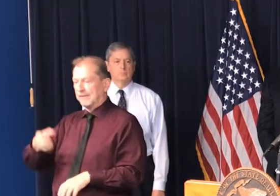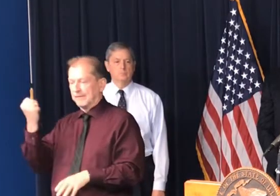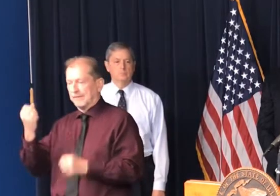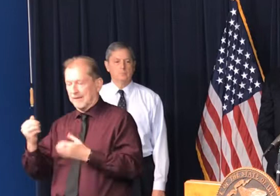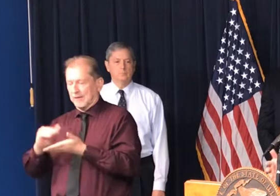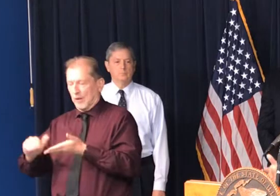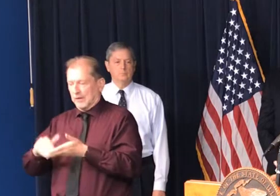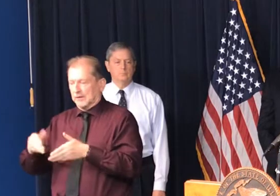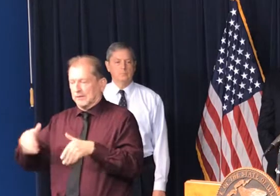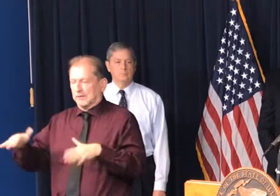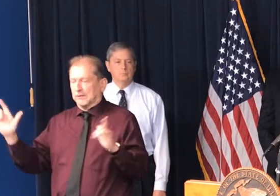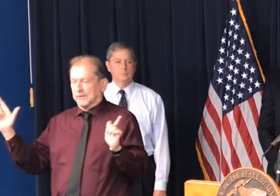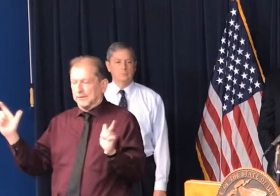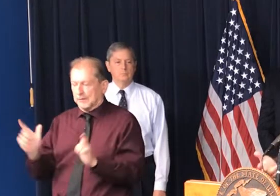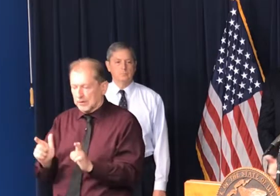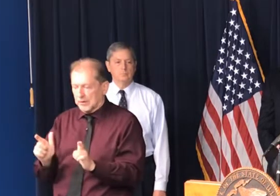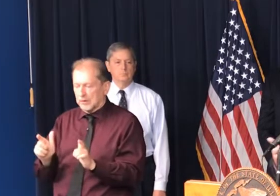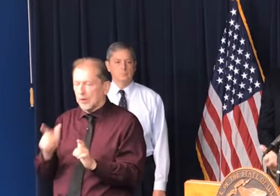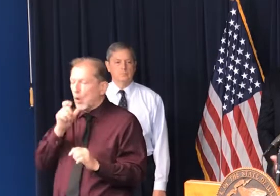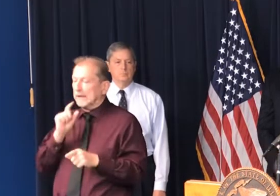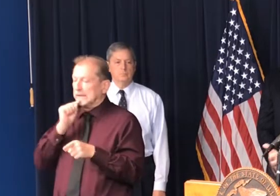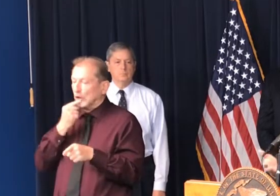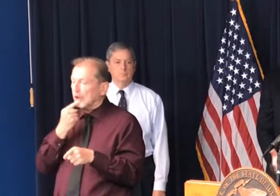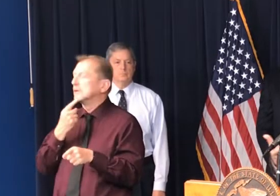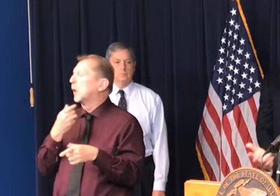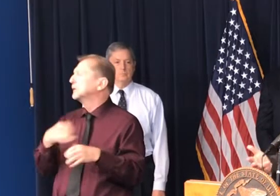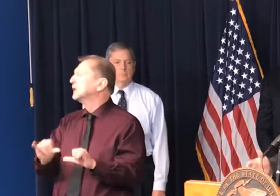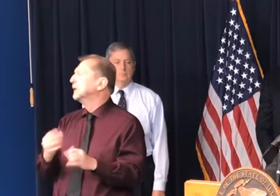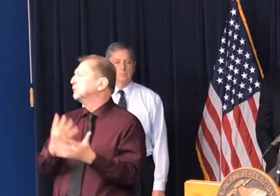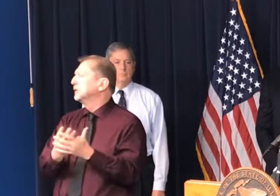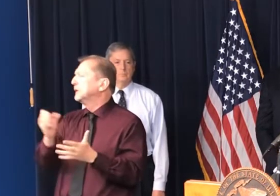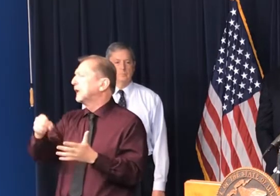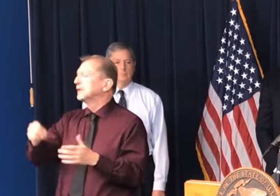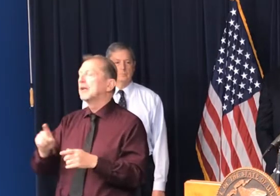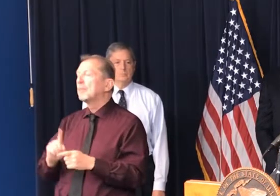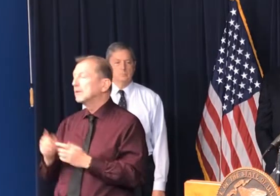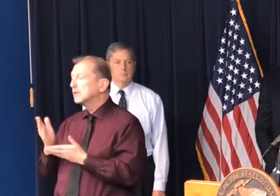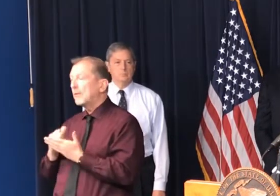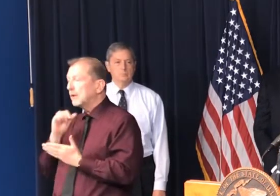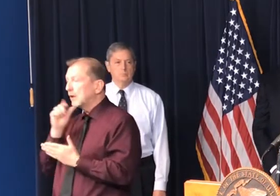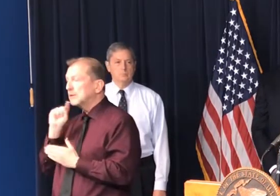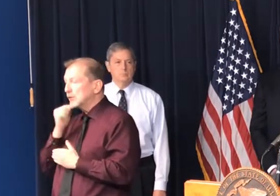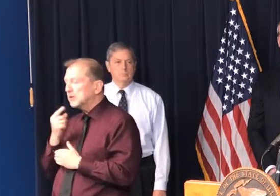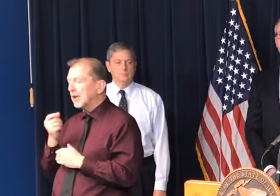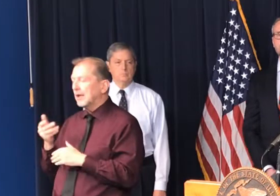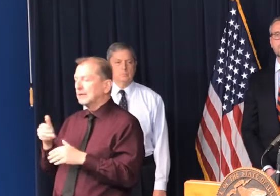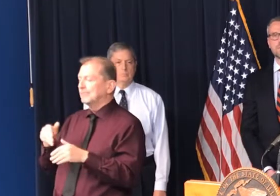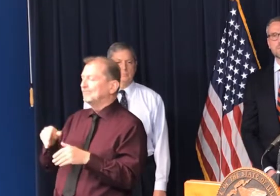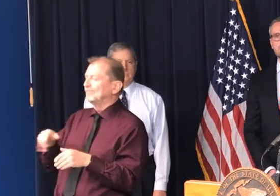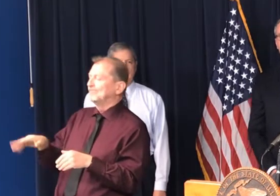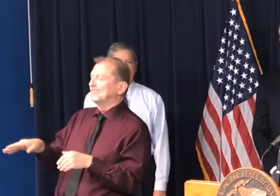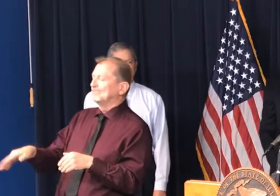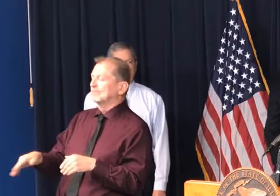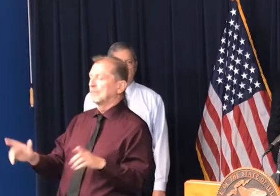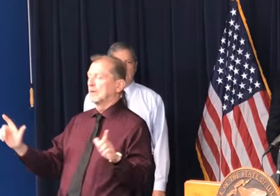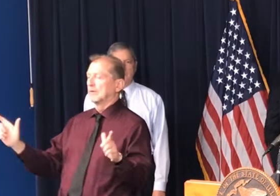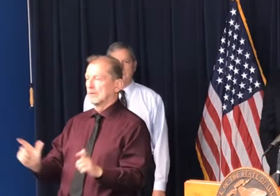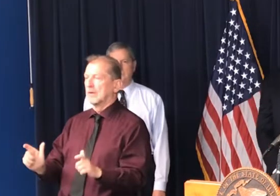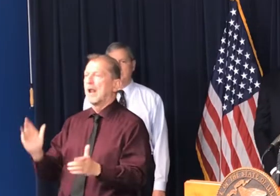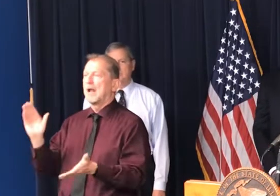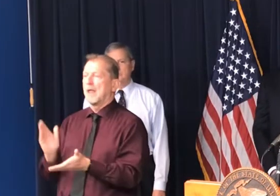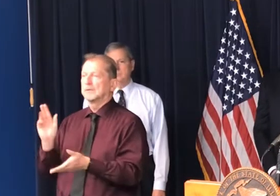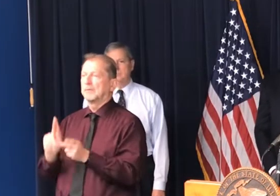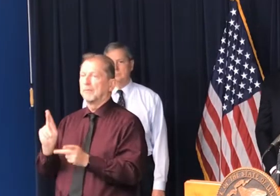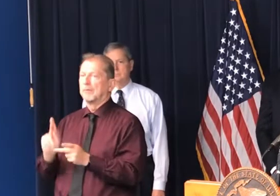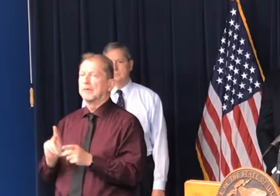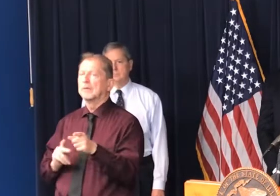from that space gives us just a little more room to have recovery areas for people who might be sick within our prison system. Mm. Yes,